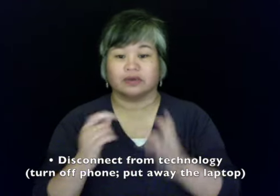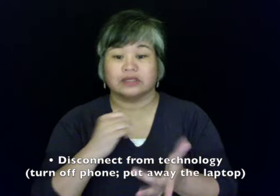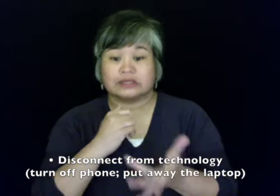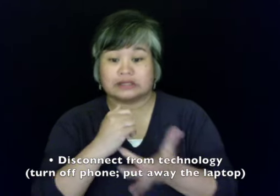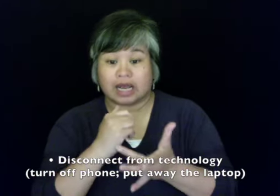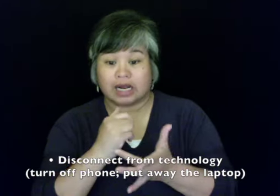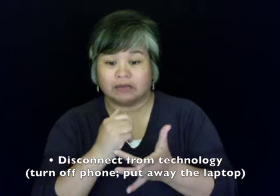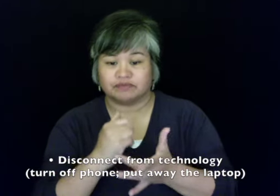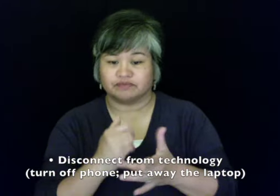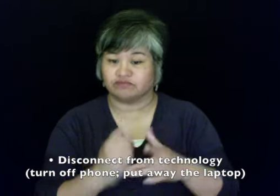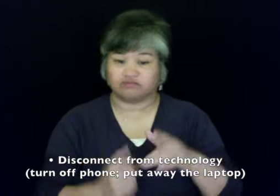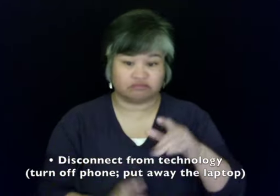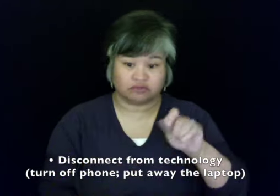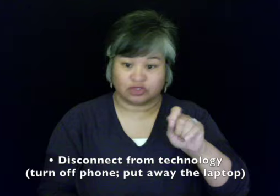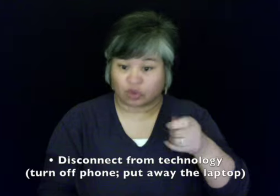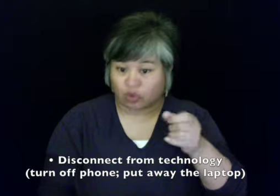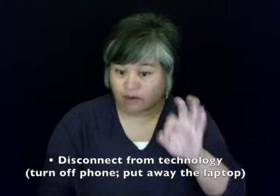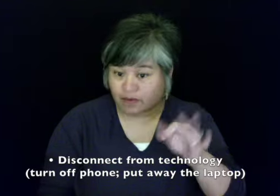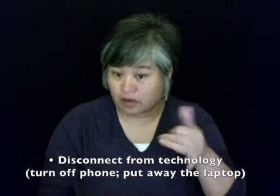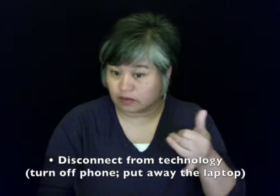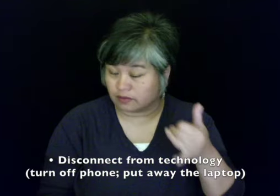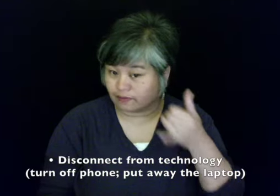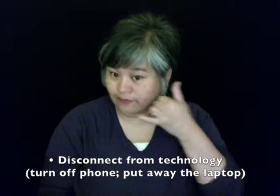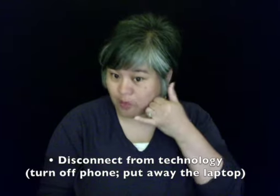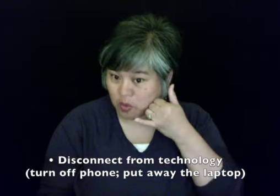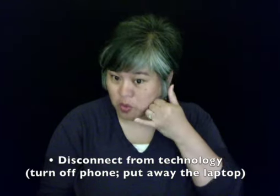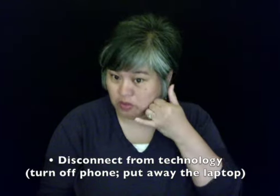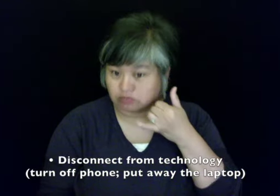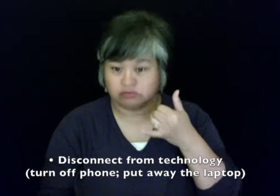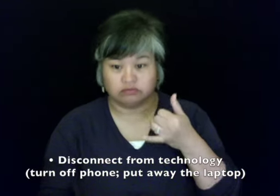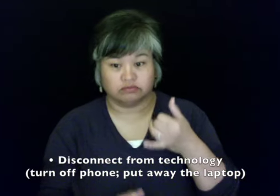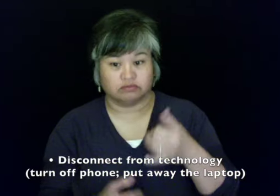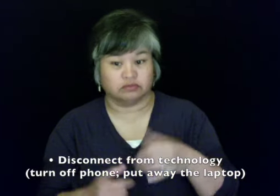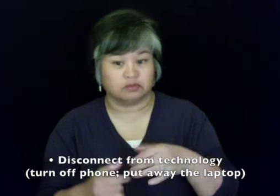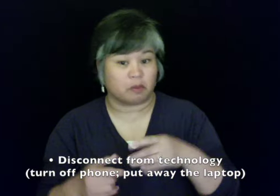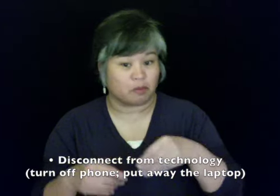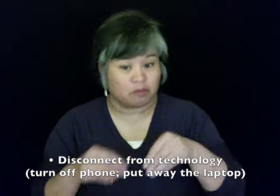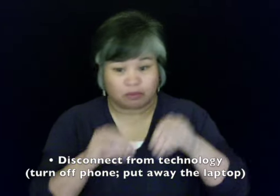Disconnect from technology. Turn off the phone. Put away the laptop.